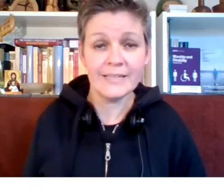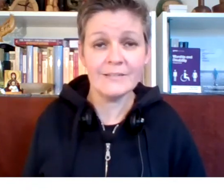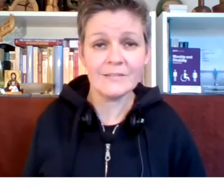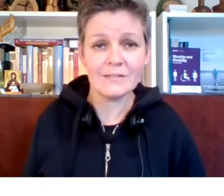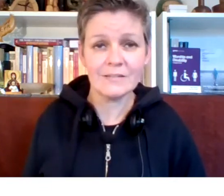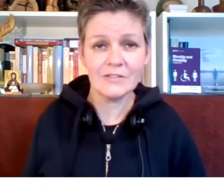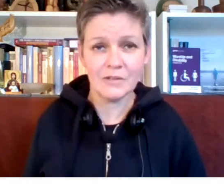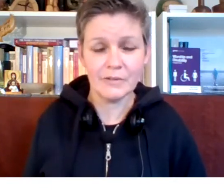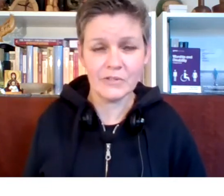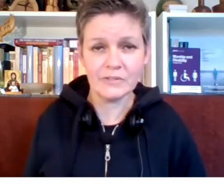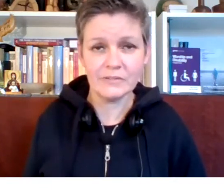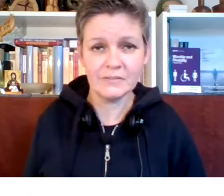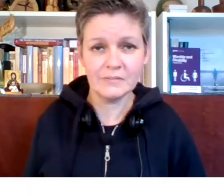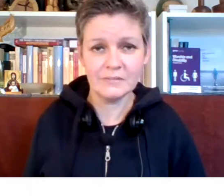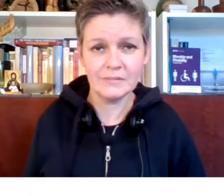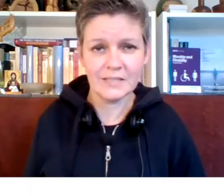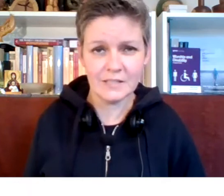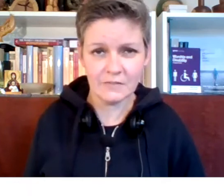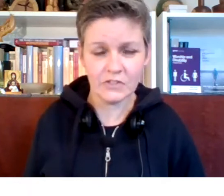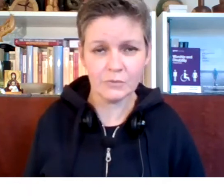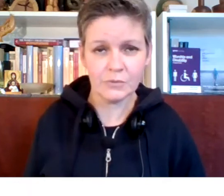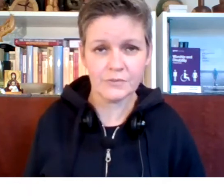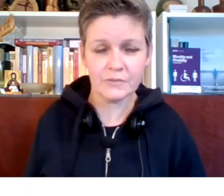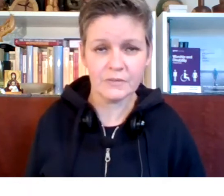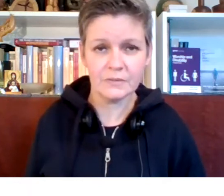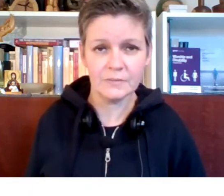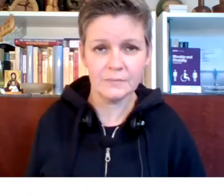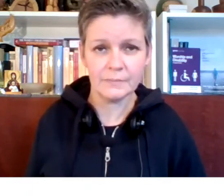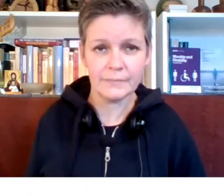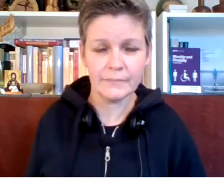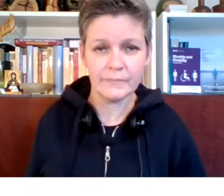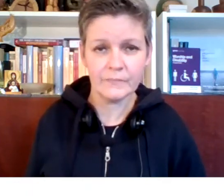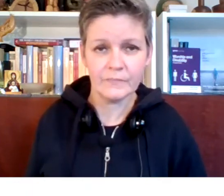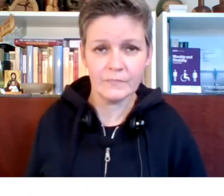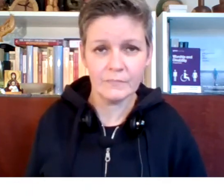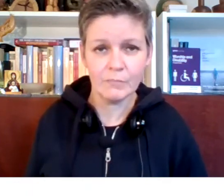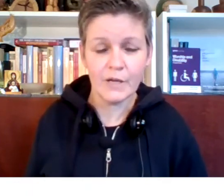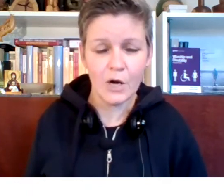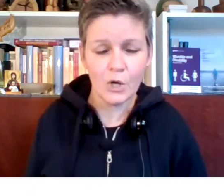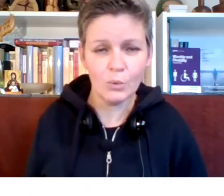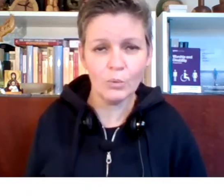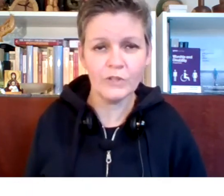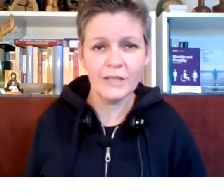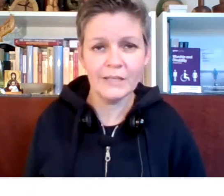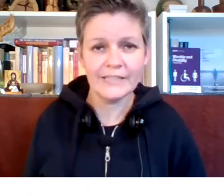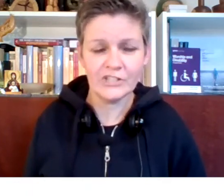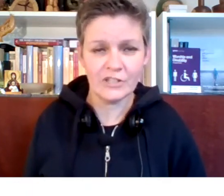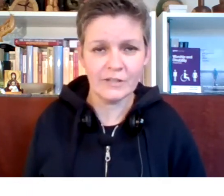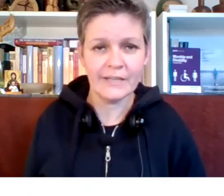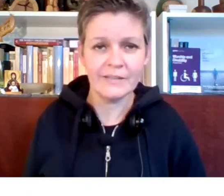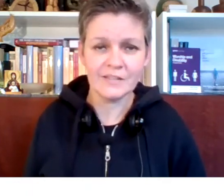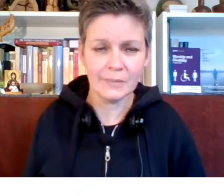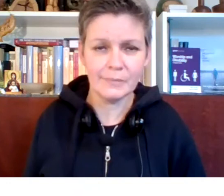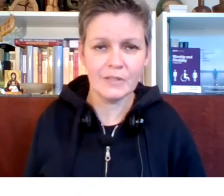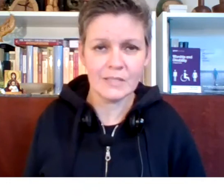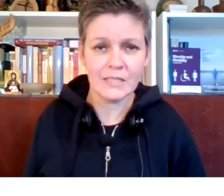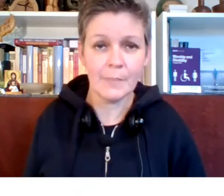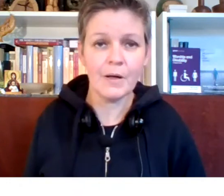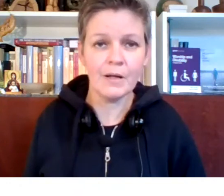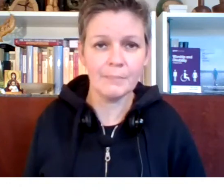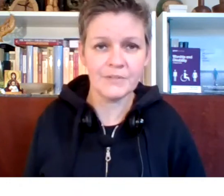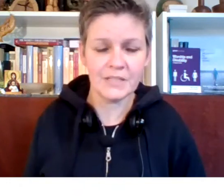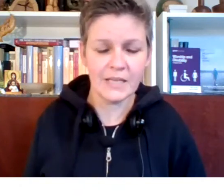our needs to God as individuals. We hold each other in this